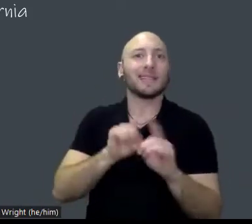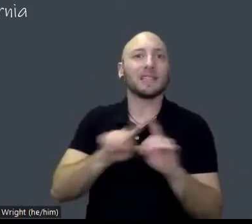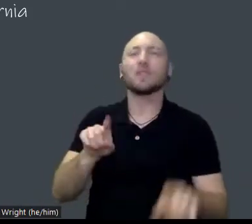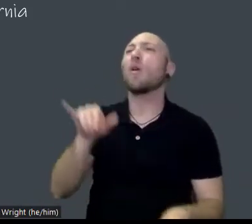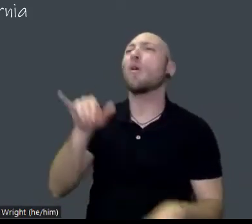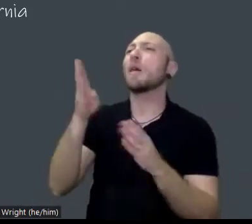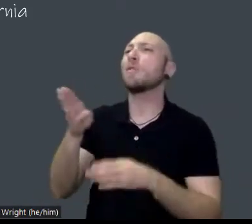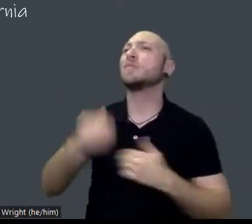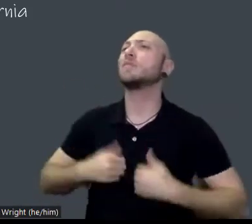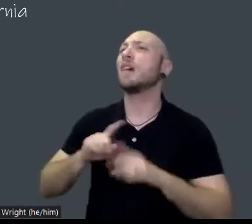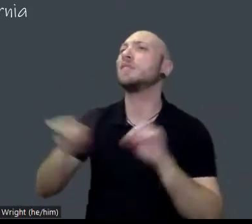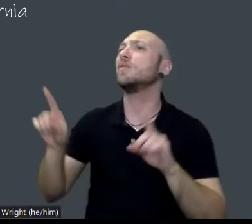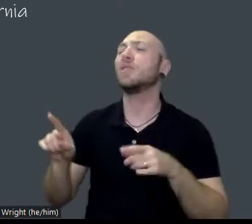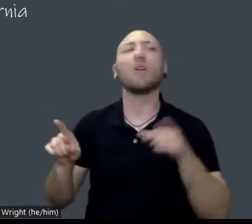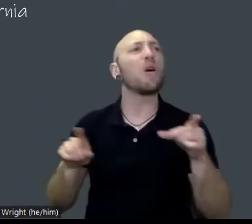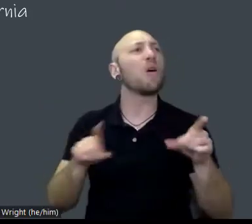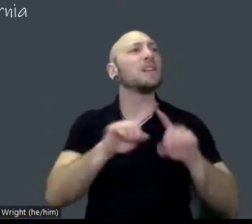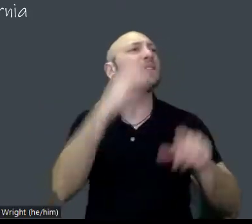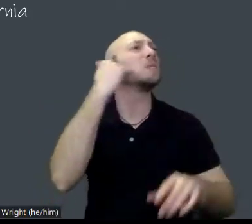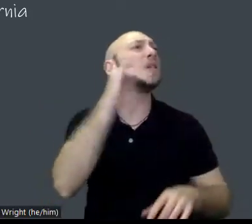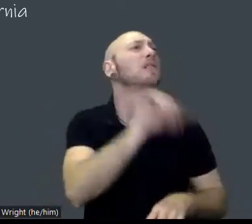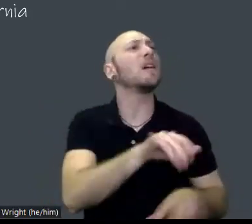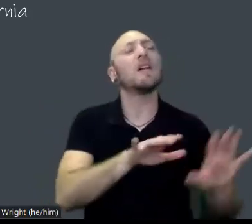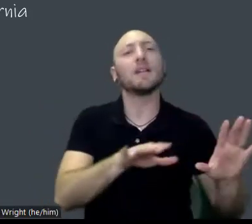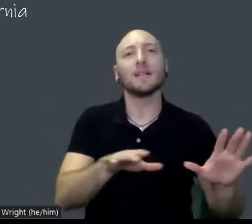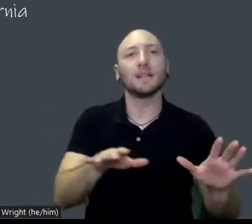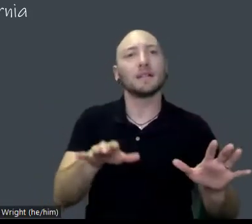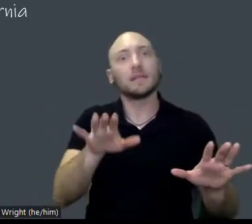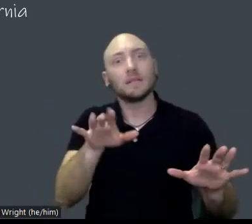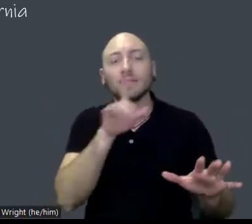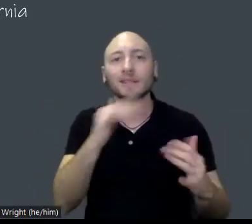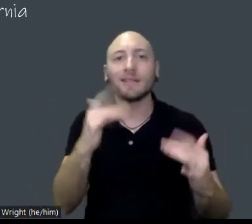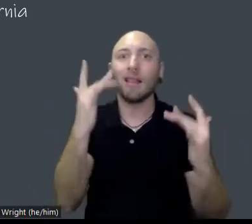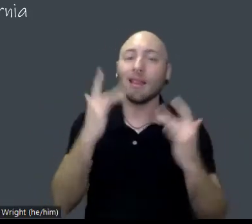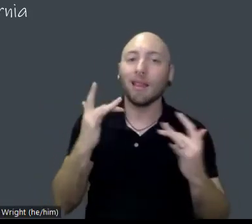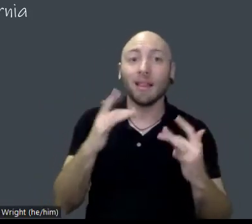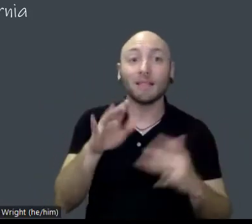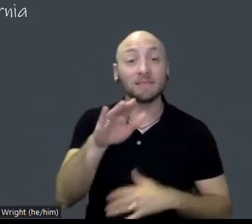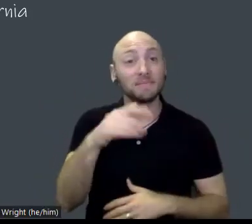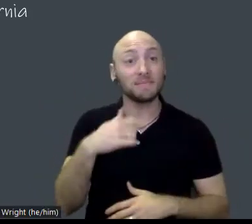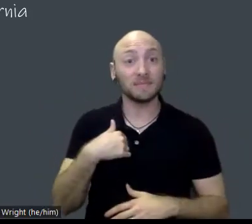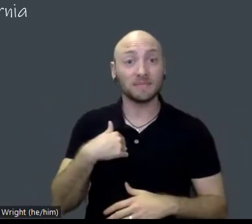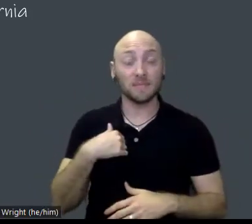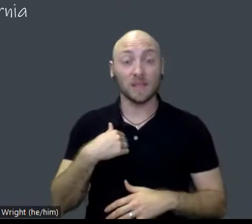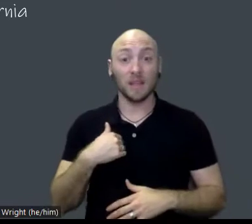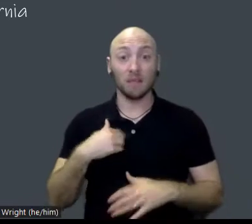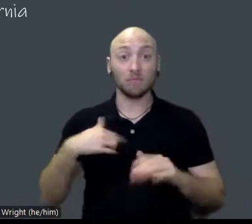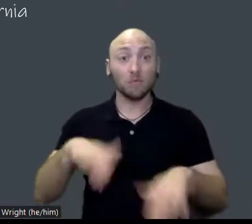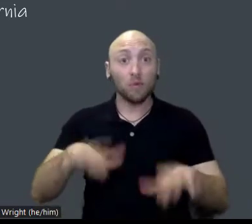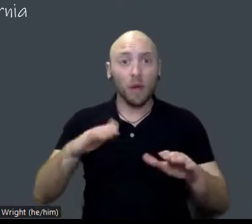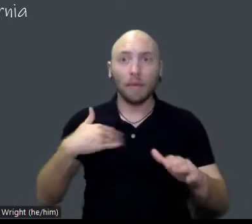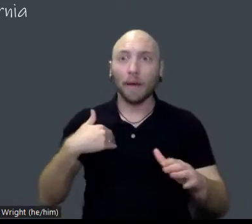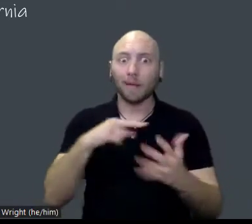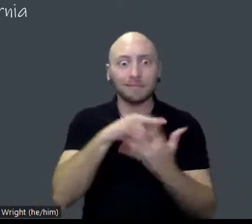Like why? And that's also like staying in the self pity, right? Like, well, I had like every opportunity to not turn out the way I did, and these other